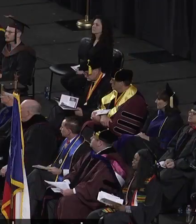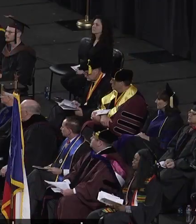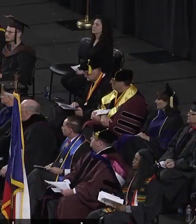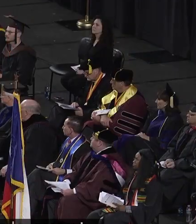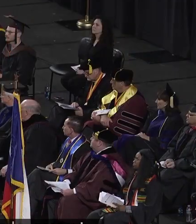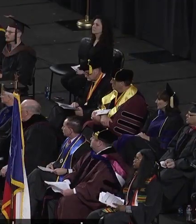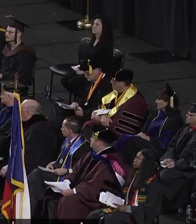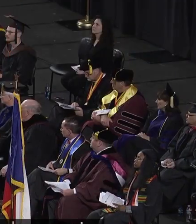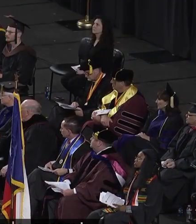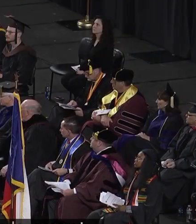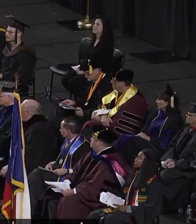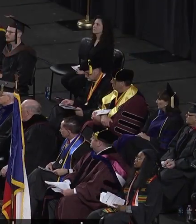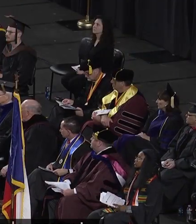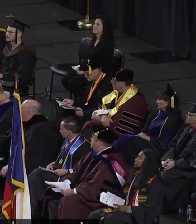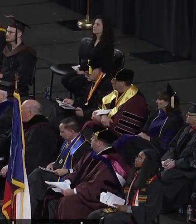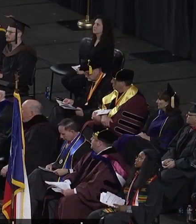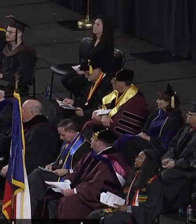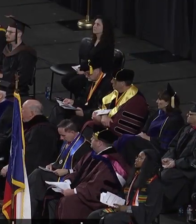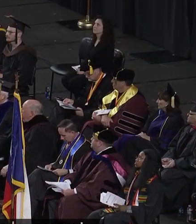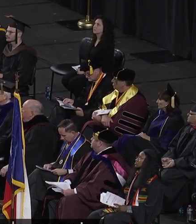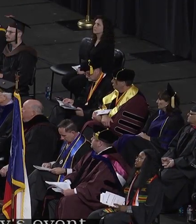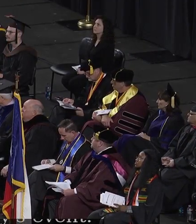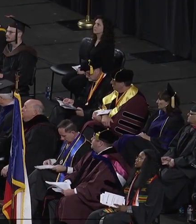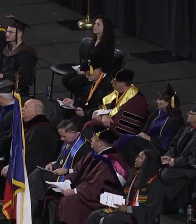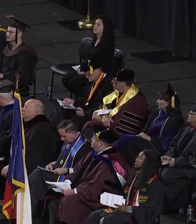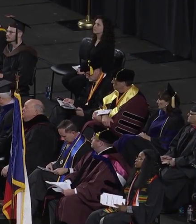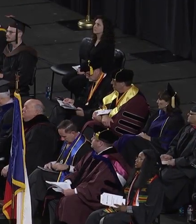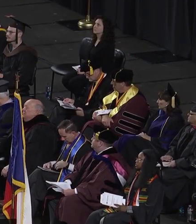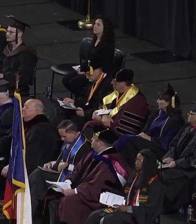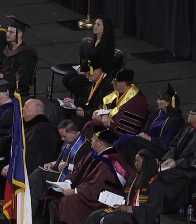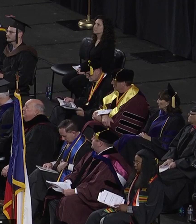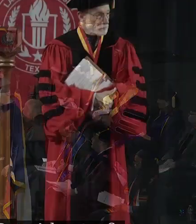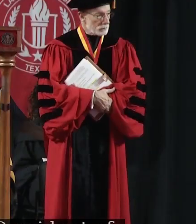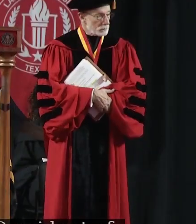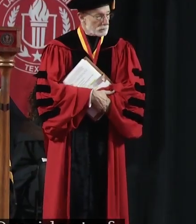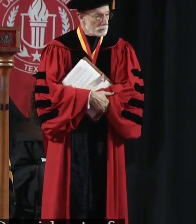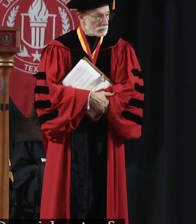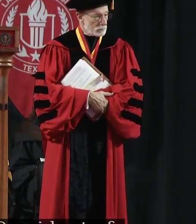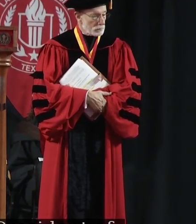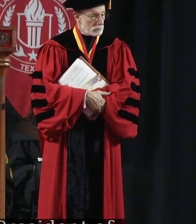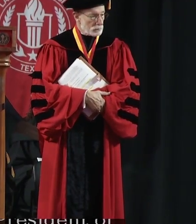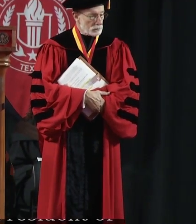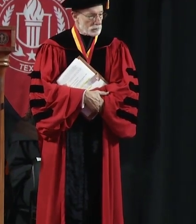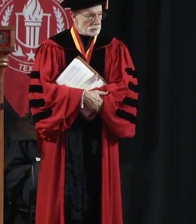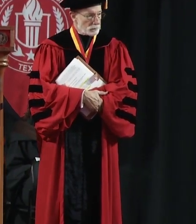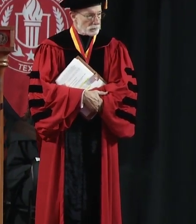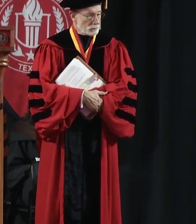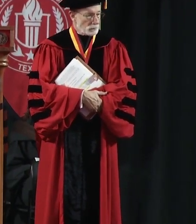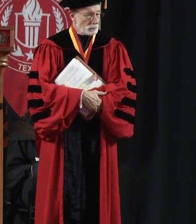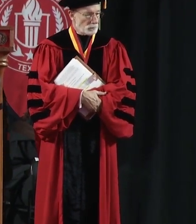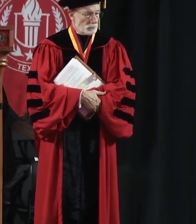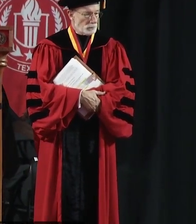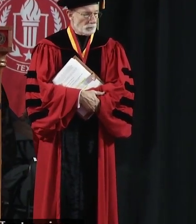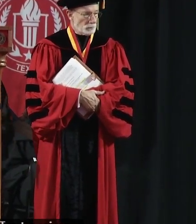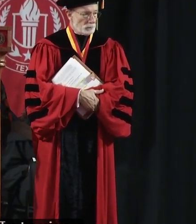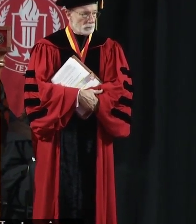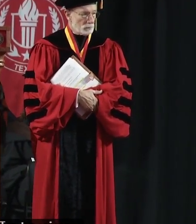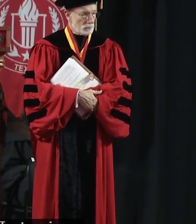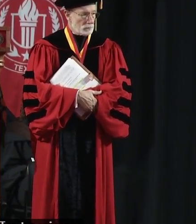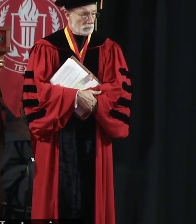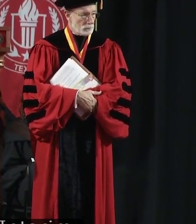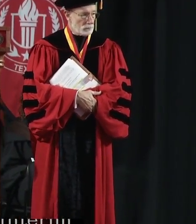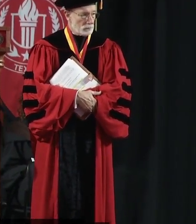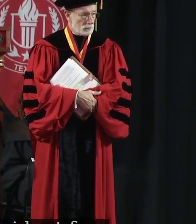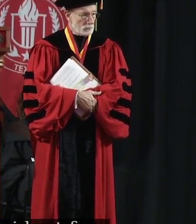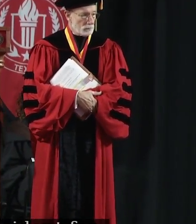Kenneth Evans, President of Lamar University, Dr. Brenda Nichols, Interim Provost and Vice